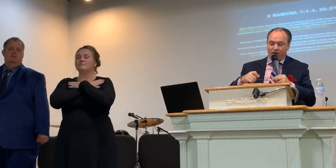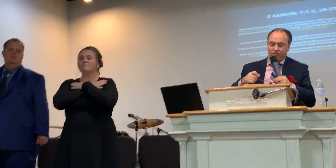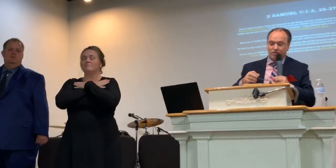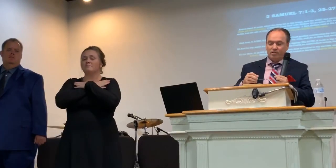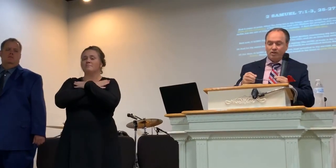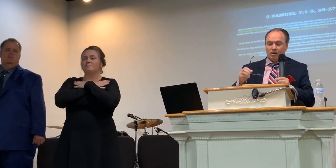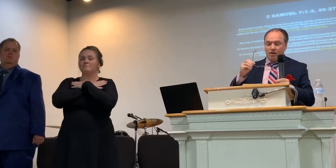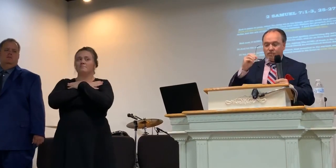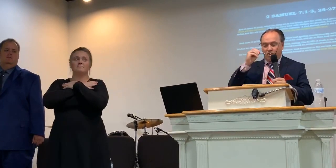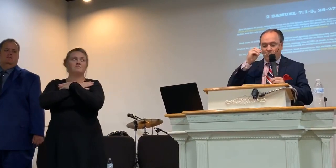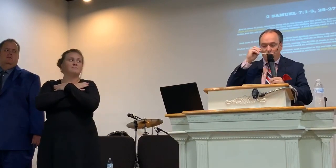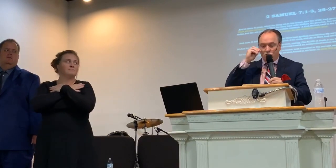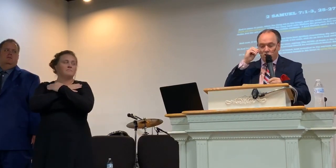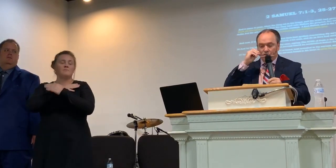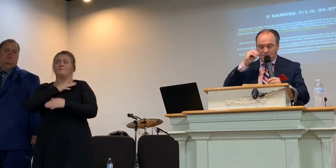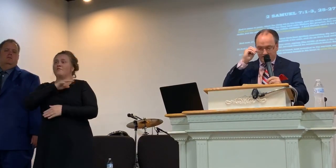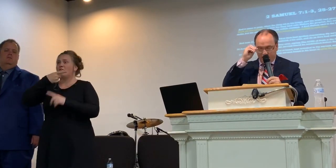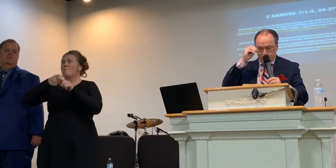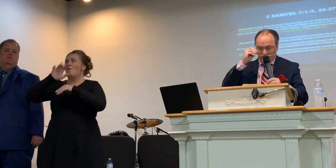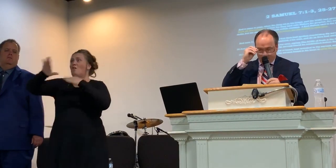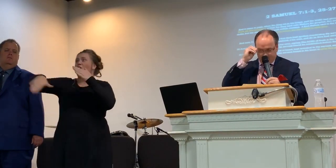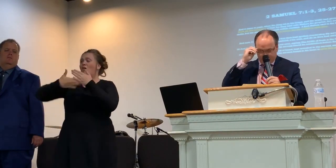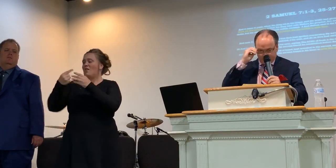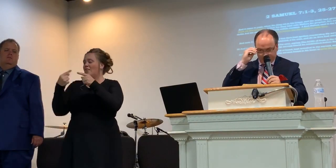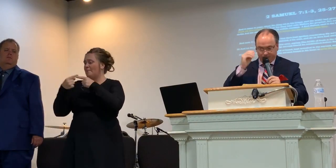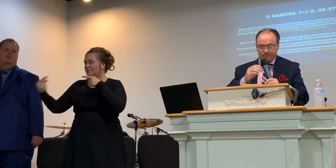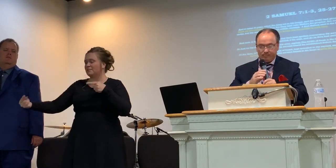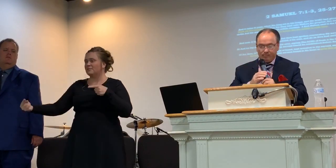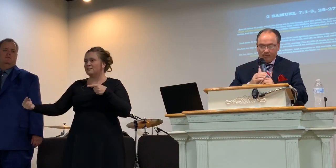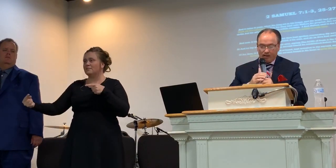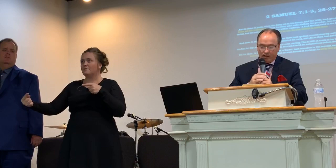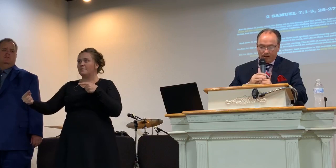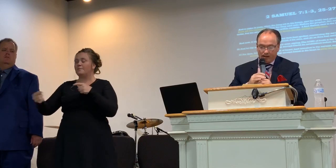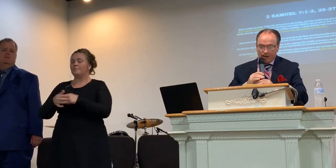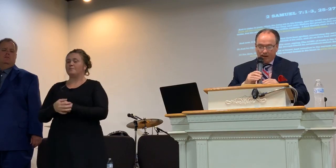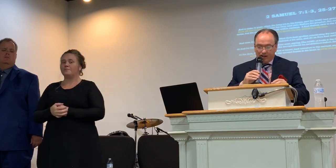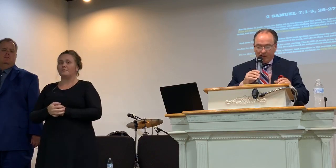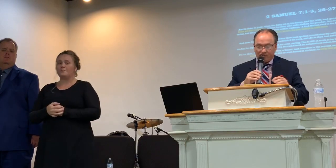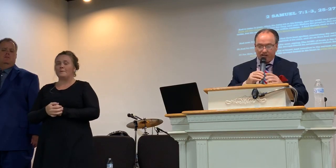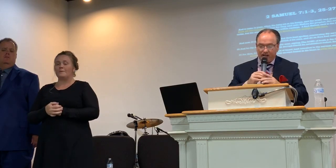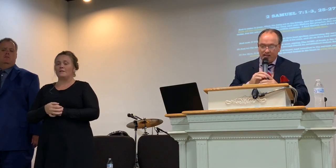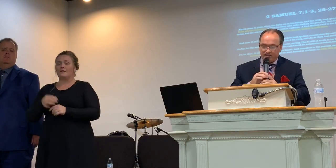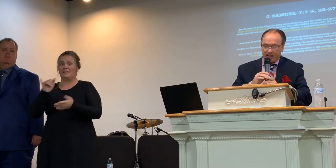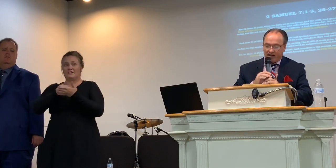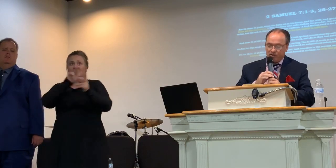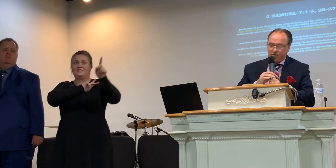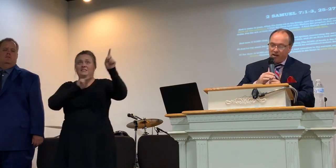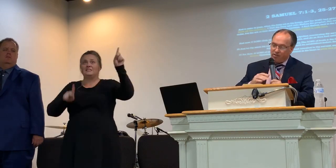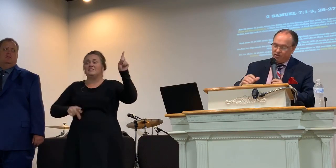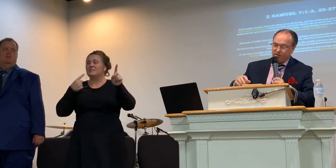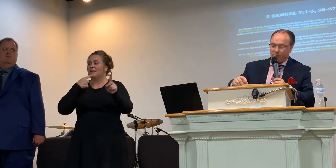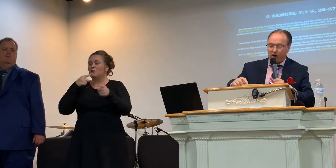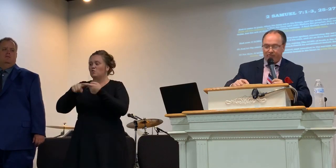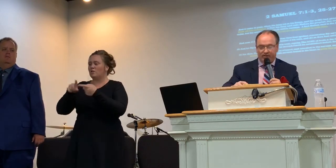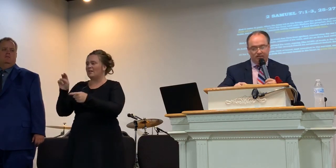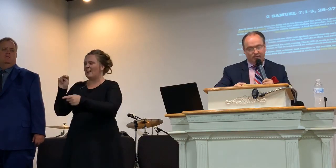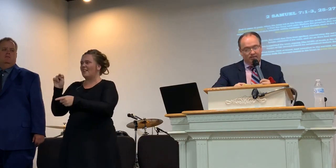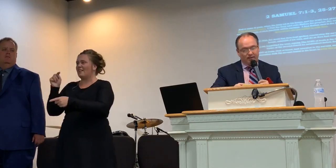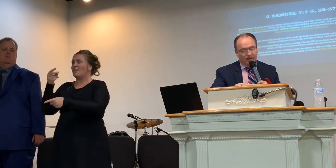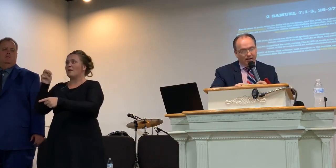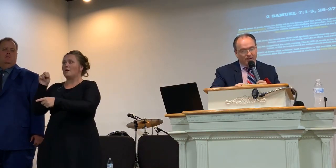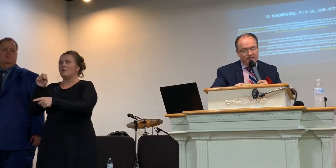round about from all his enemies, that the king said unto Nathan the